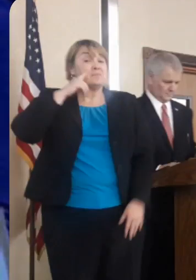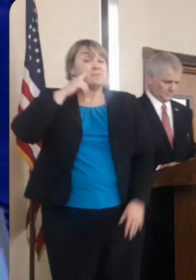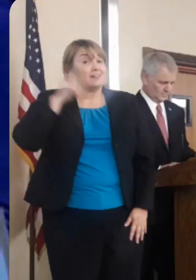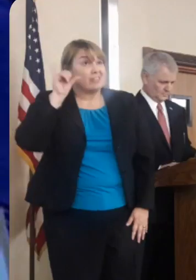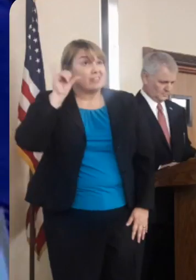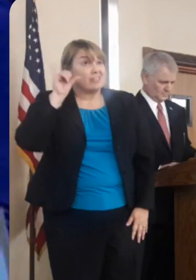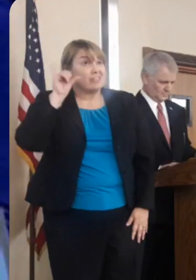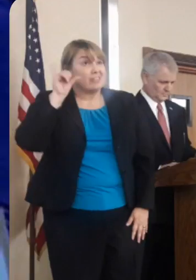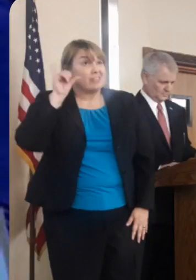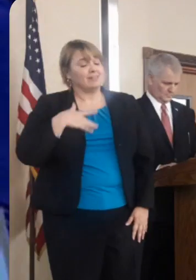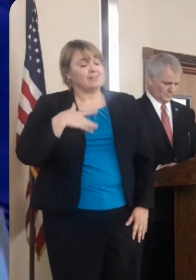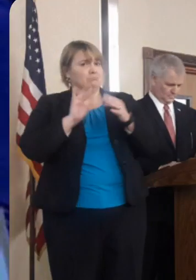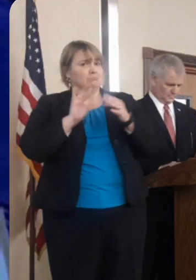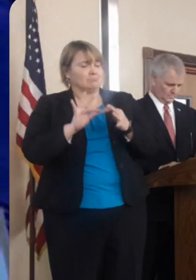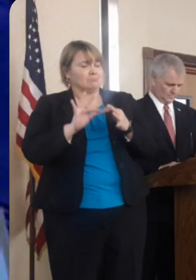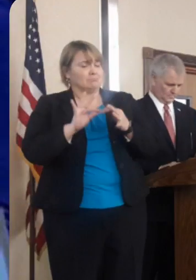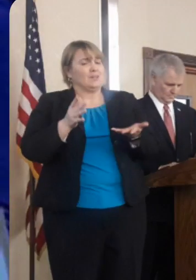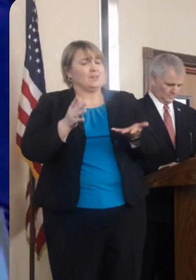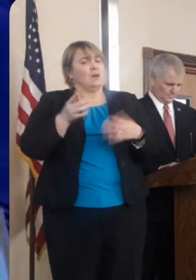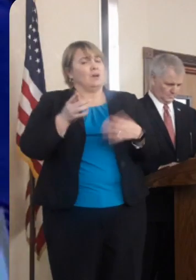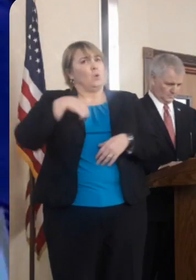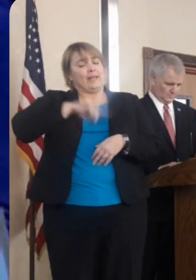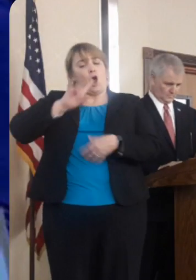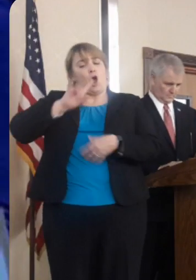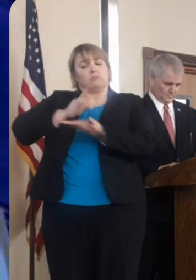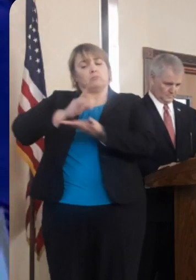doing is we're disqualifying one group of people,